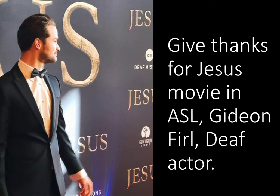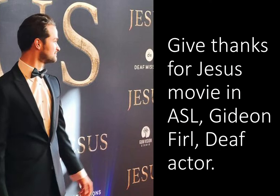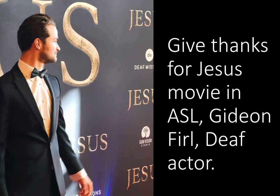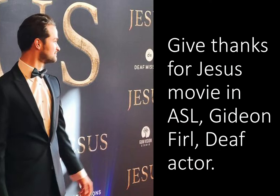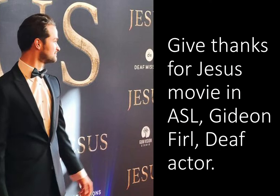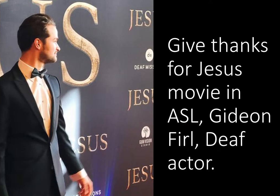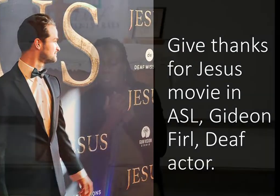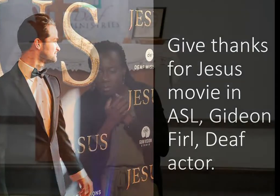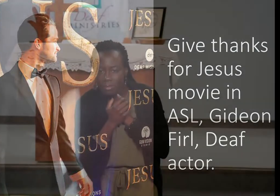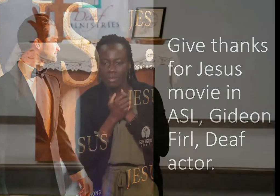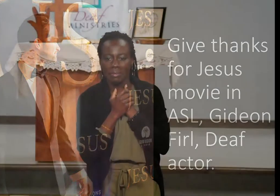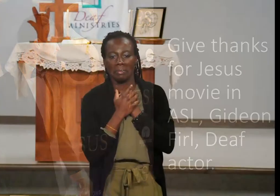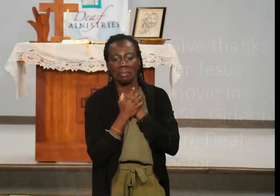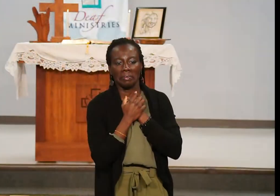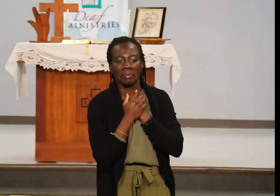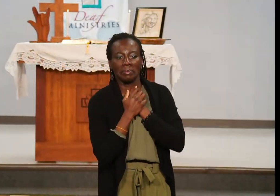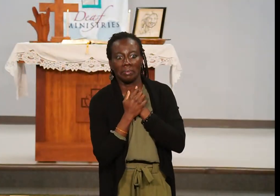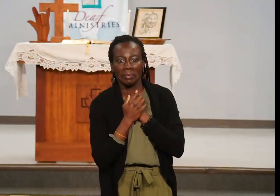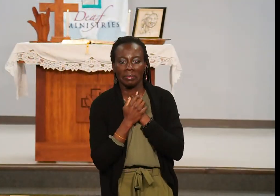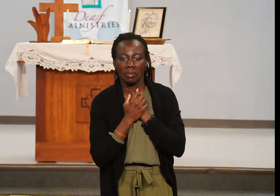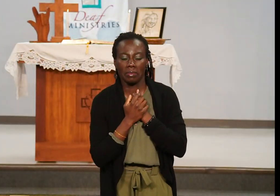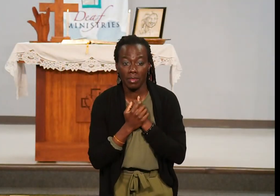He is the actor that actually portrayed Jesus in the movie.